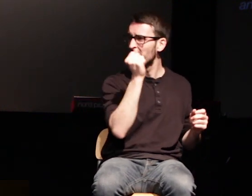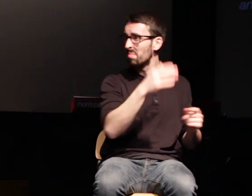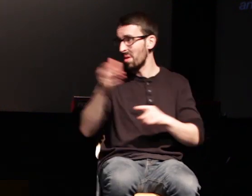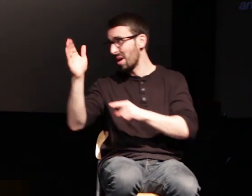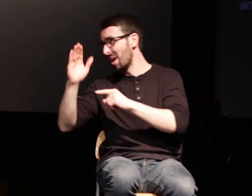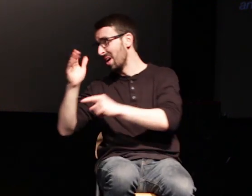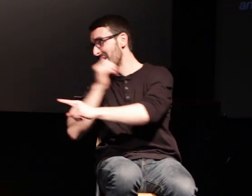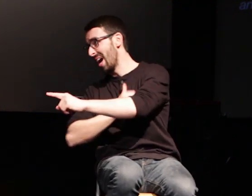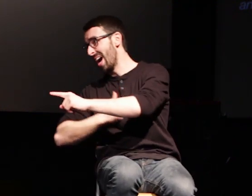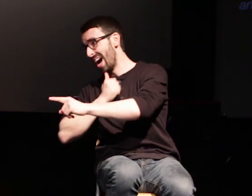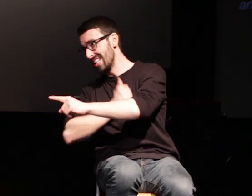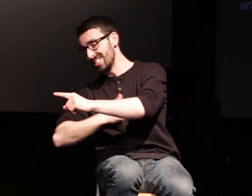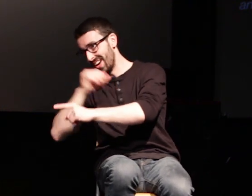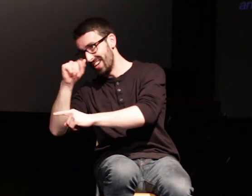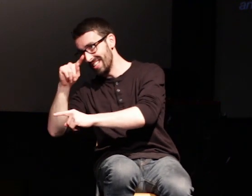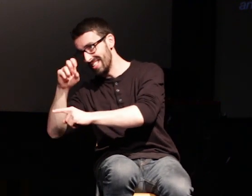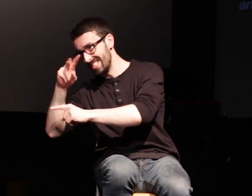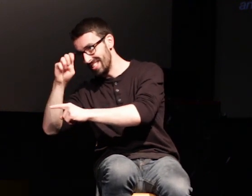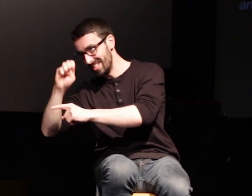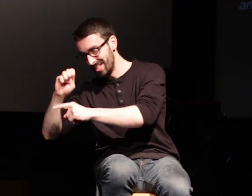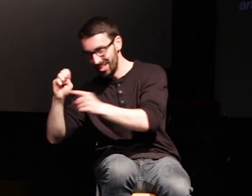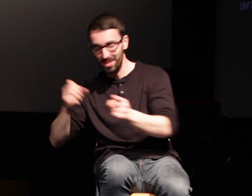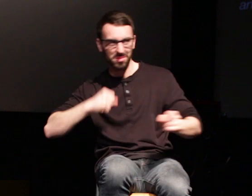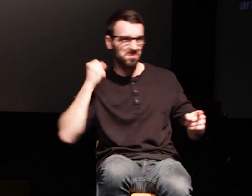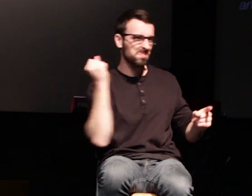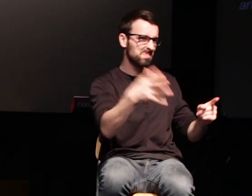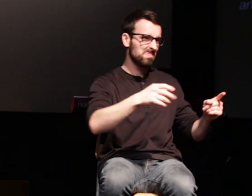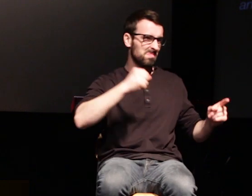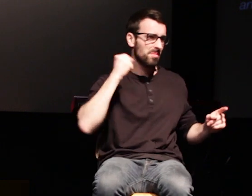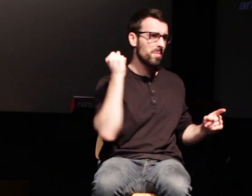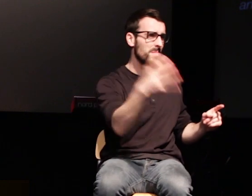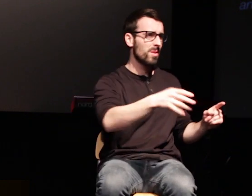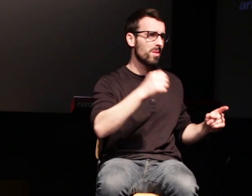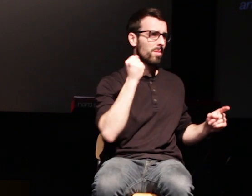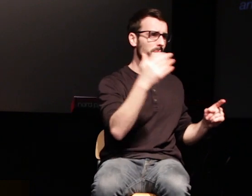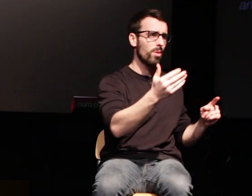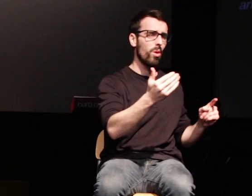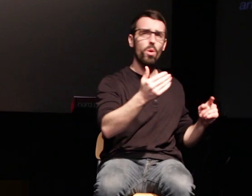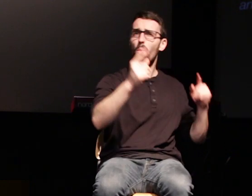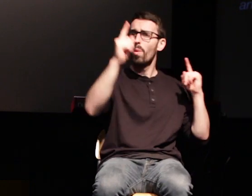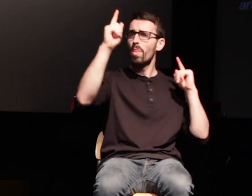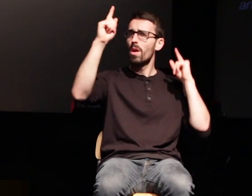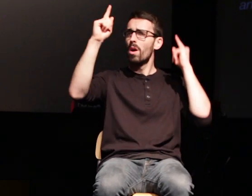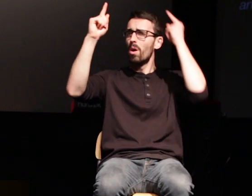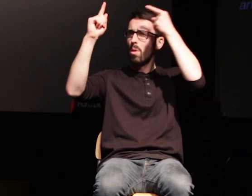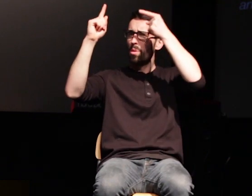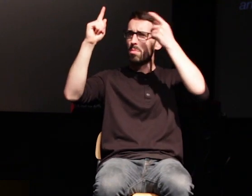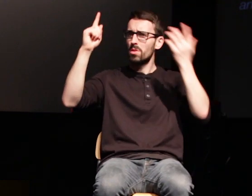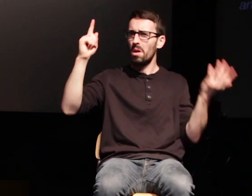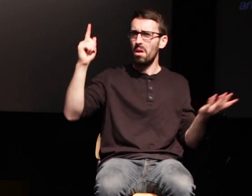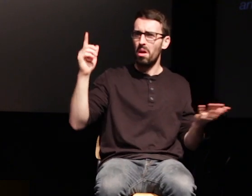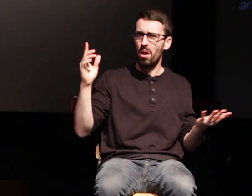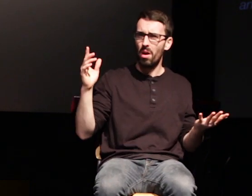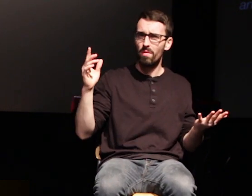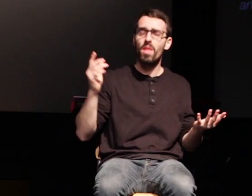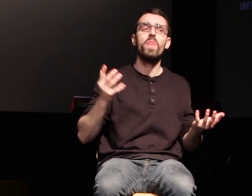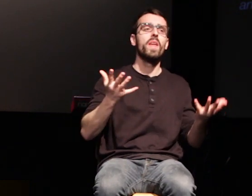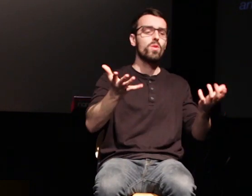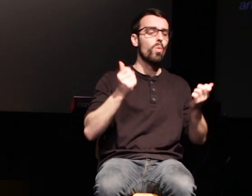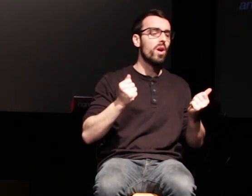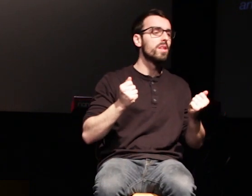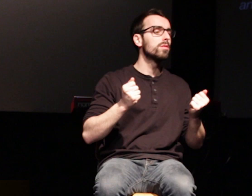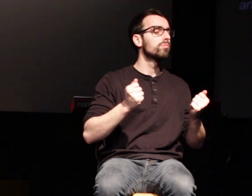it, and scatters it, and scatters it in hopes of hitting as much of that soil as